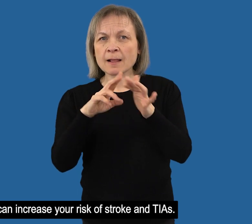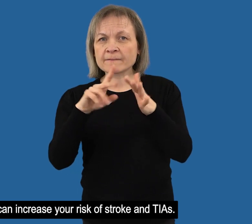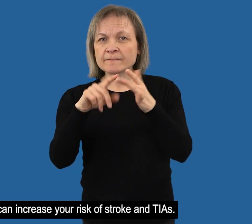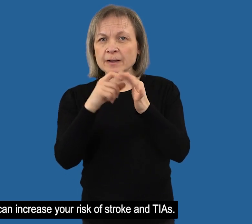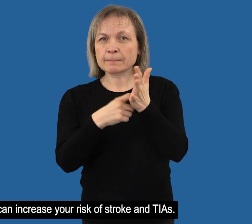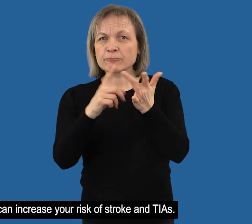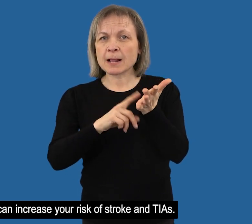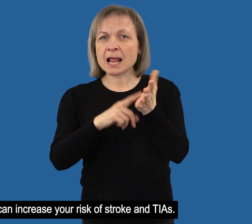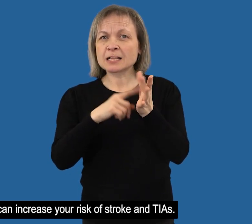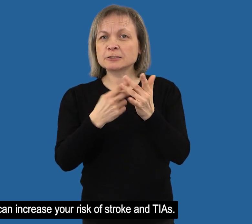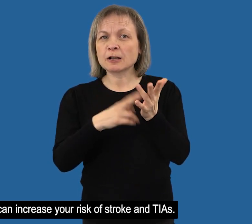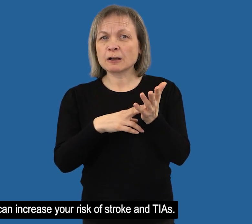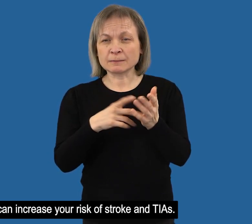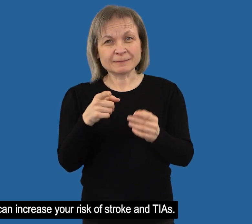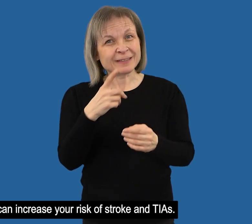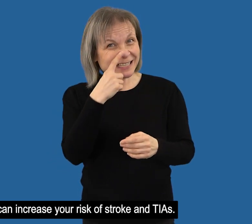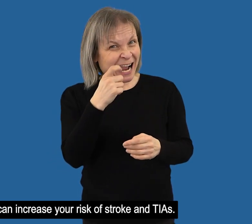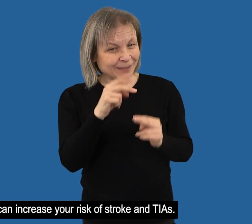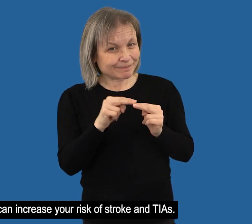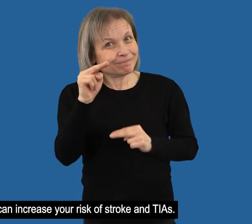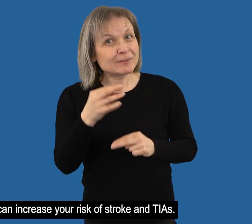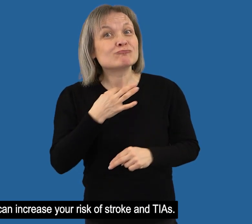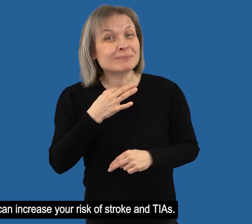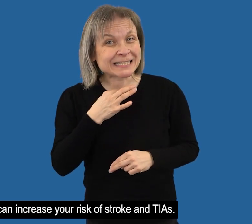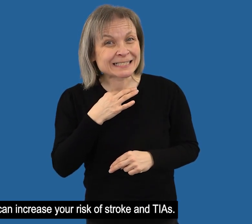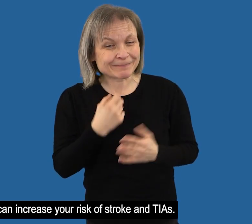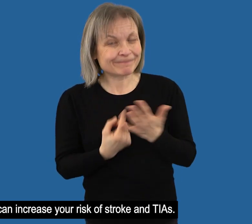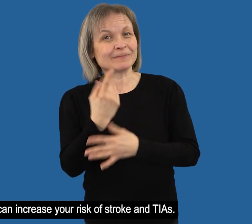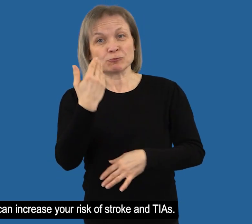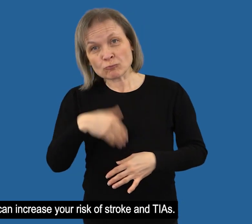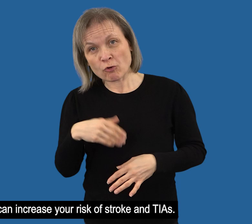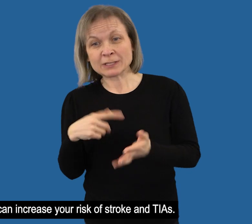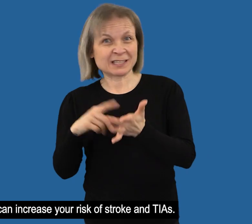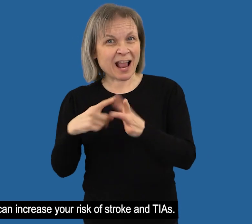Atrial fibrillation can increase your risk of stroke and TIAs.